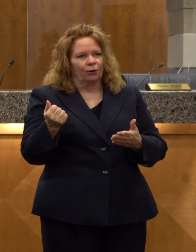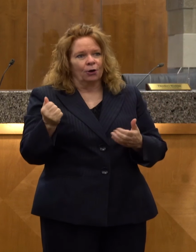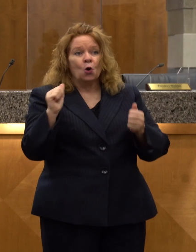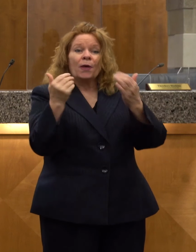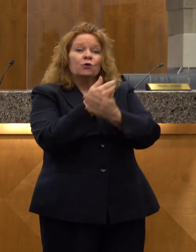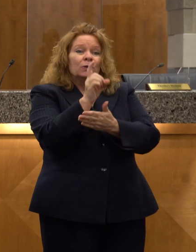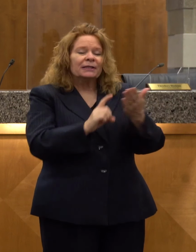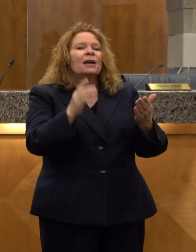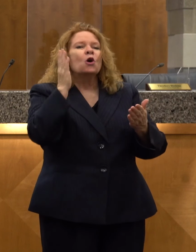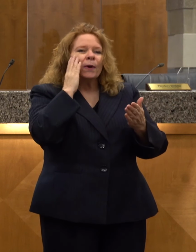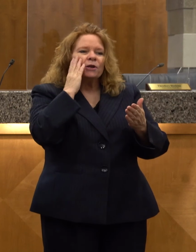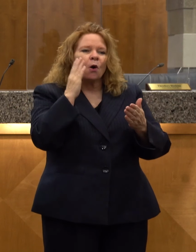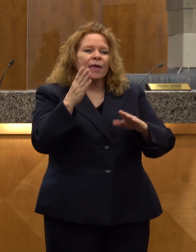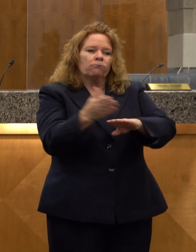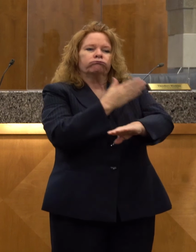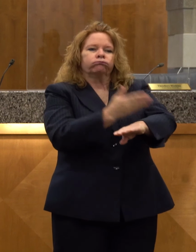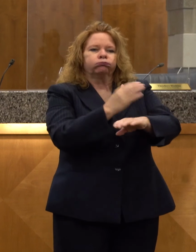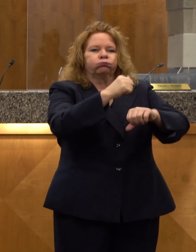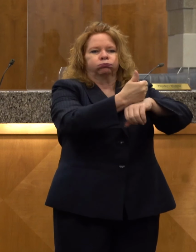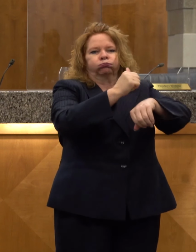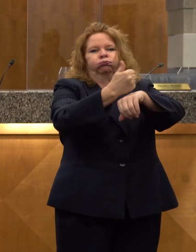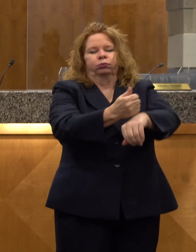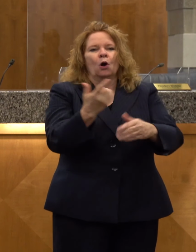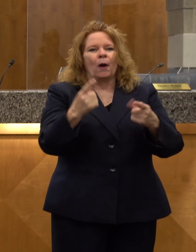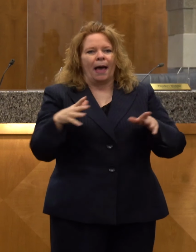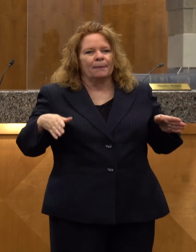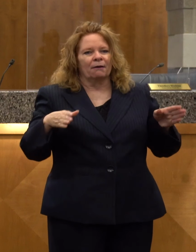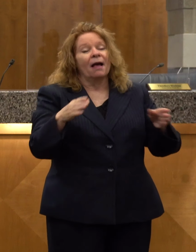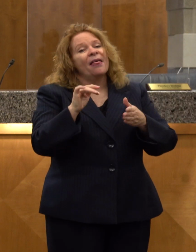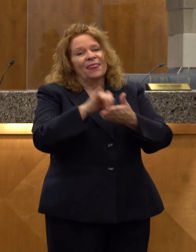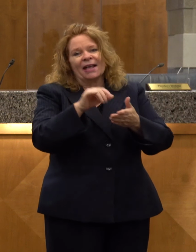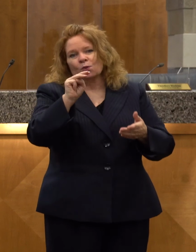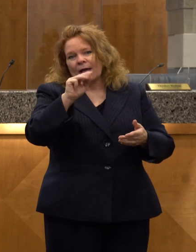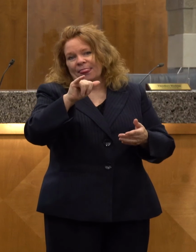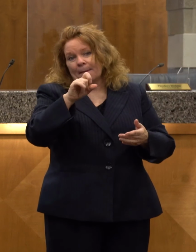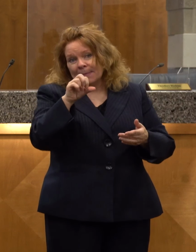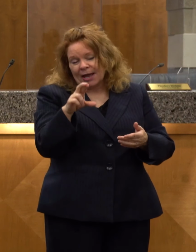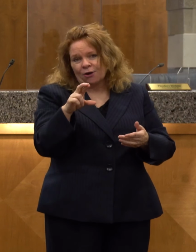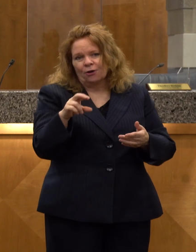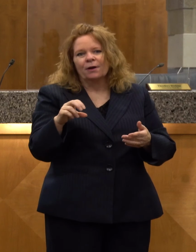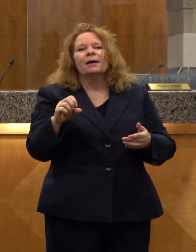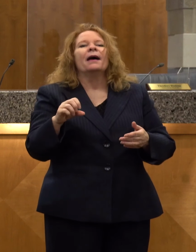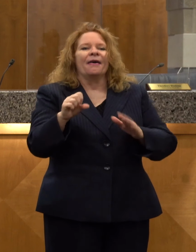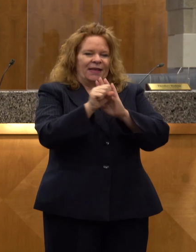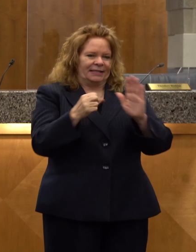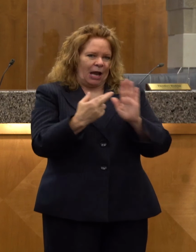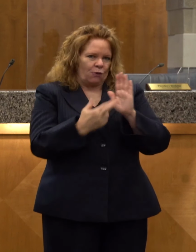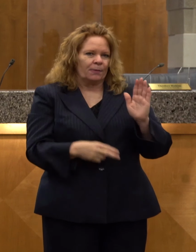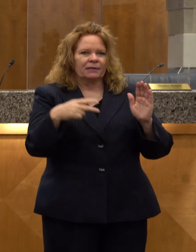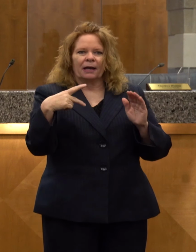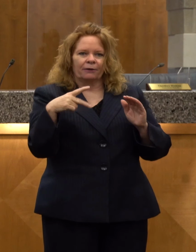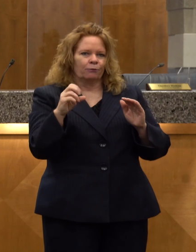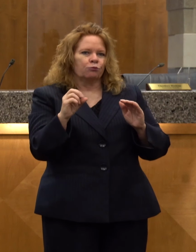that development along this corridor will follow. And that's what the mayor and State Representative Prouty have been talking about, is this is